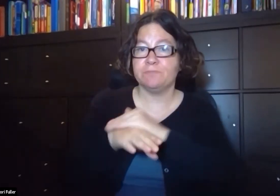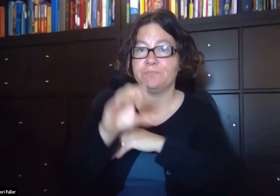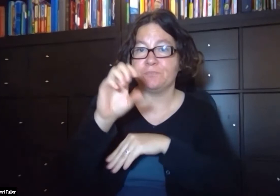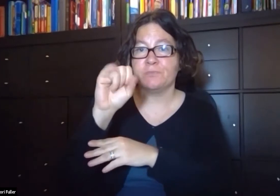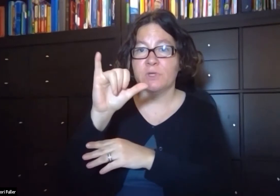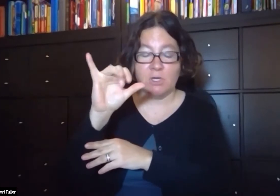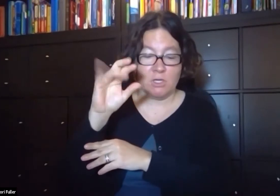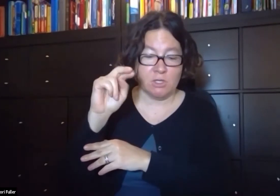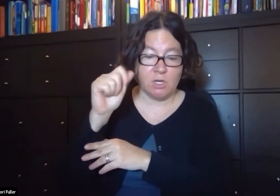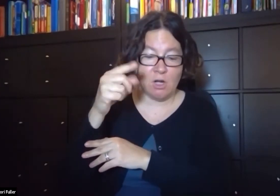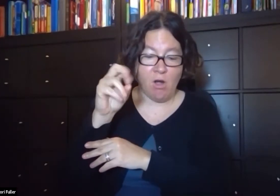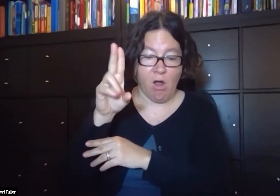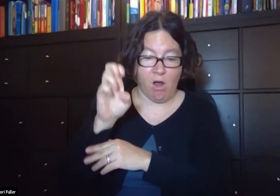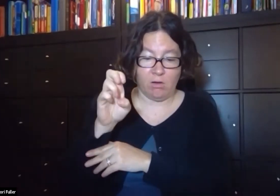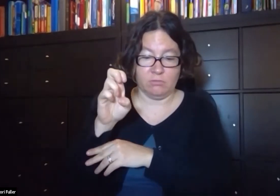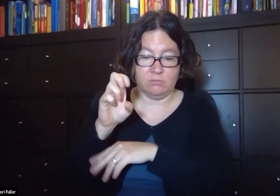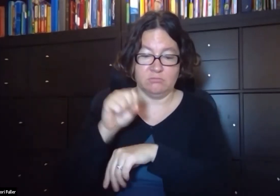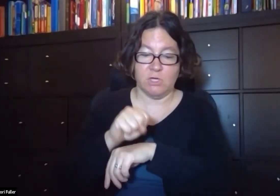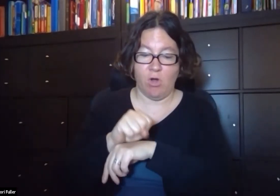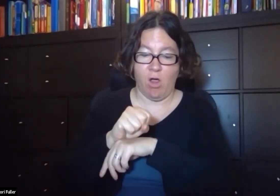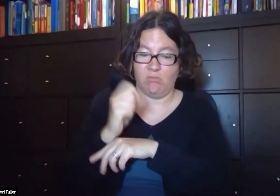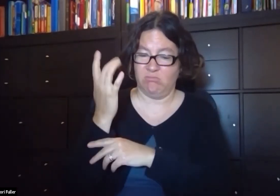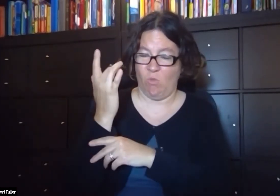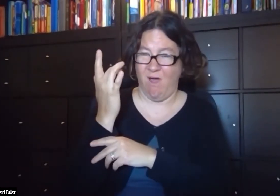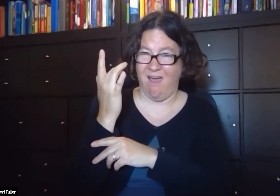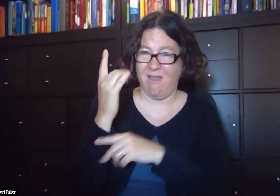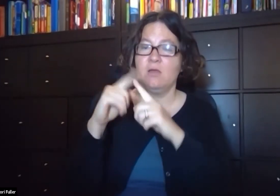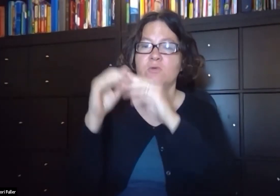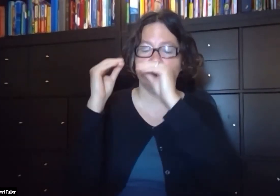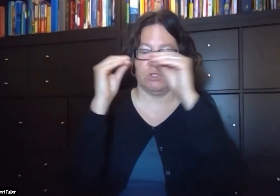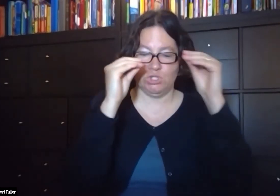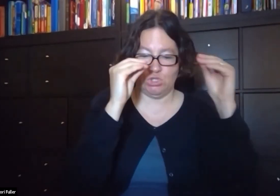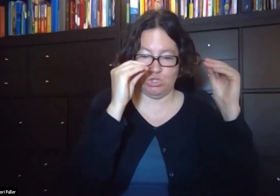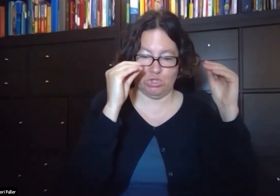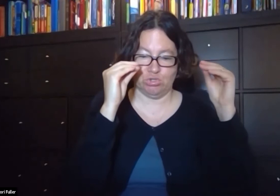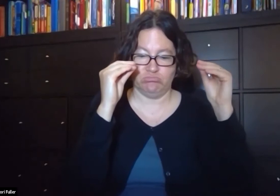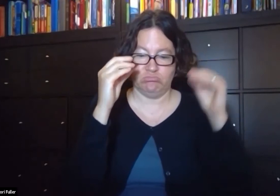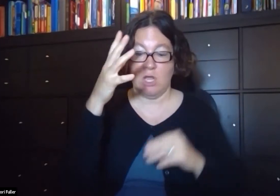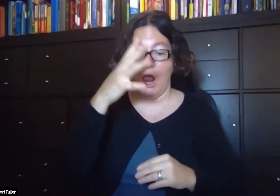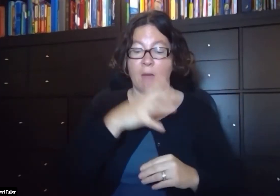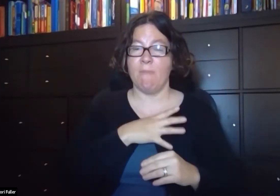On another Sabbath, Jesus entered a synagogue to teach.